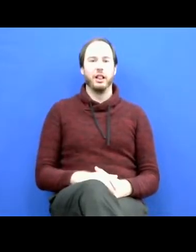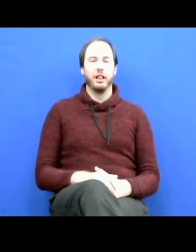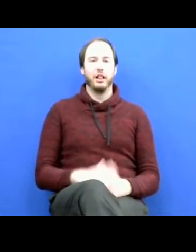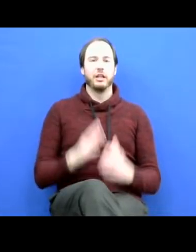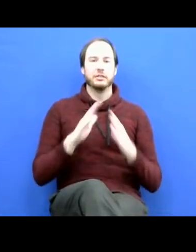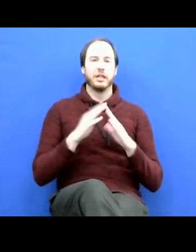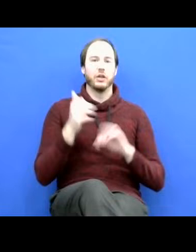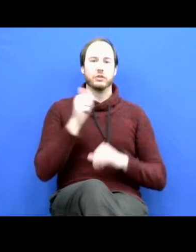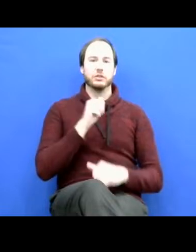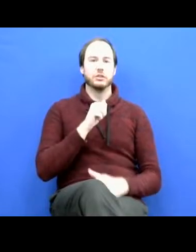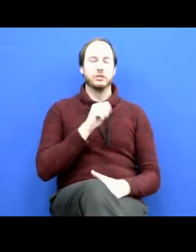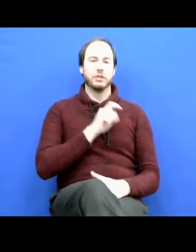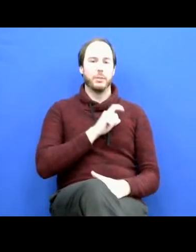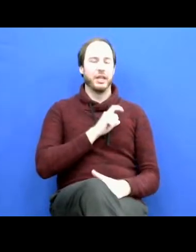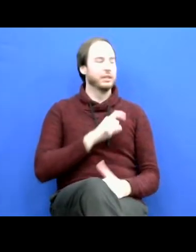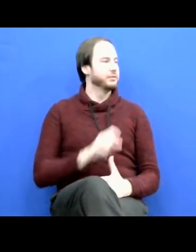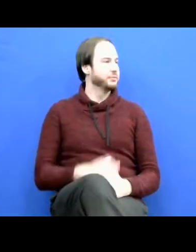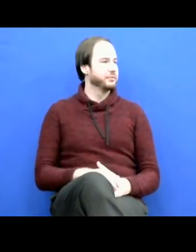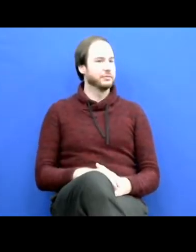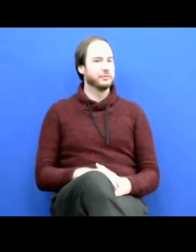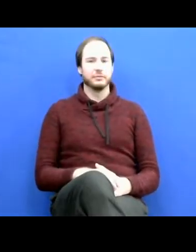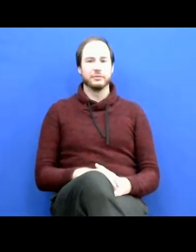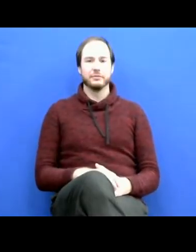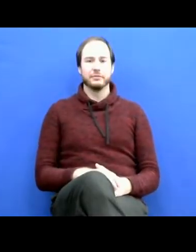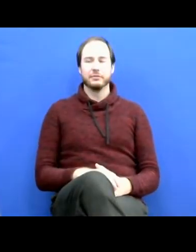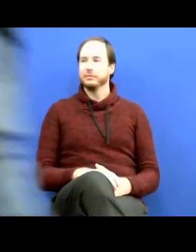We take no questions. Yeah.